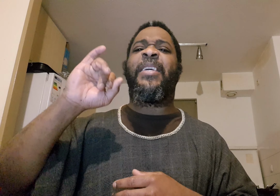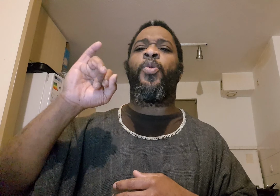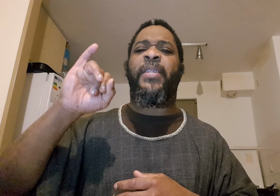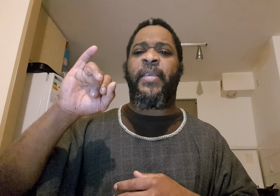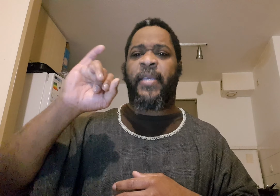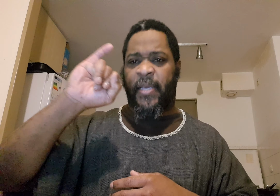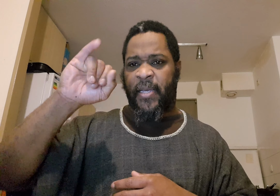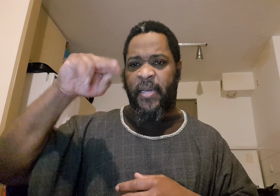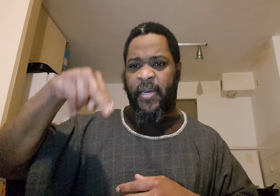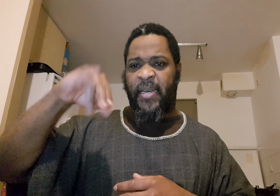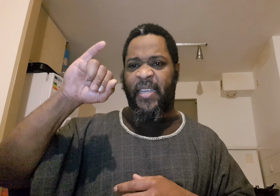iniquity.